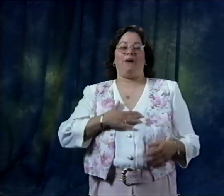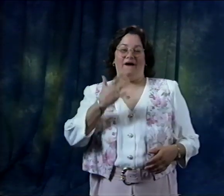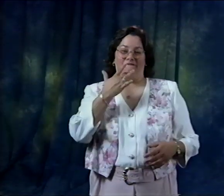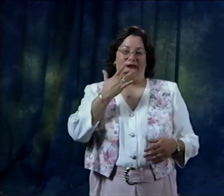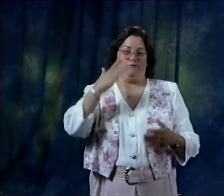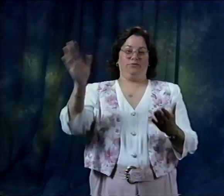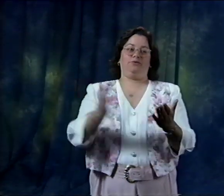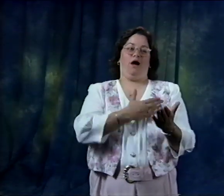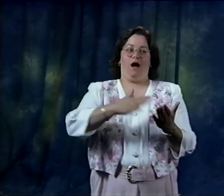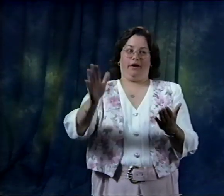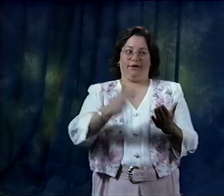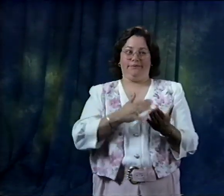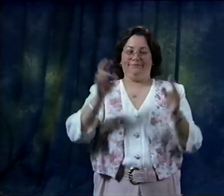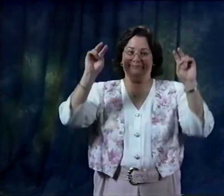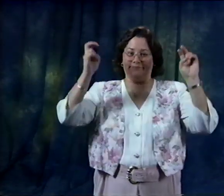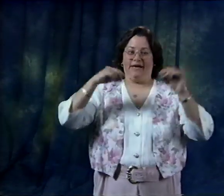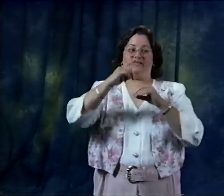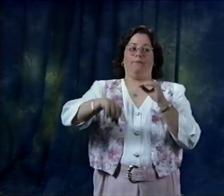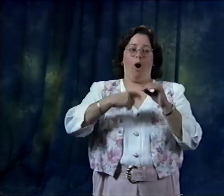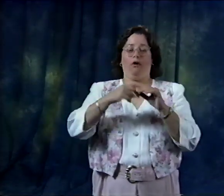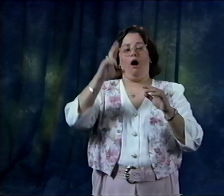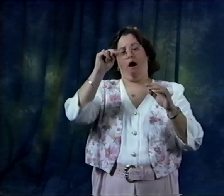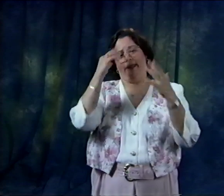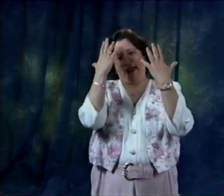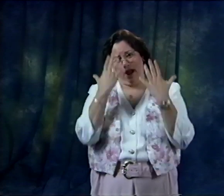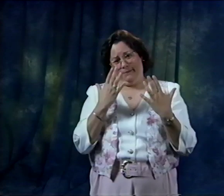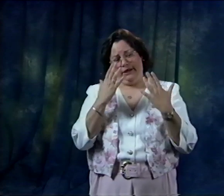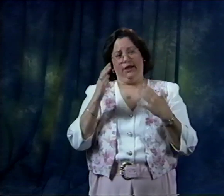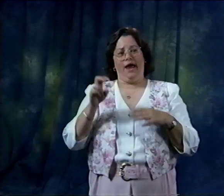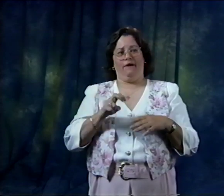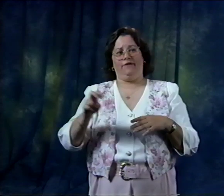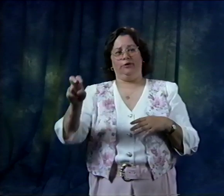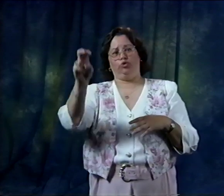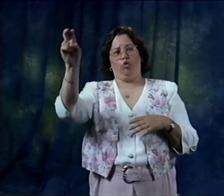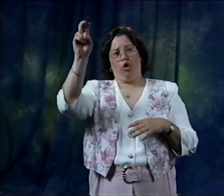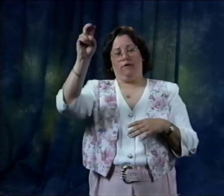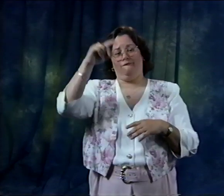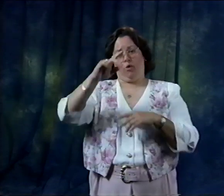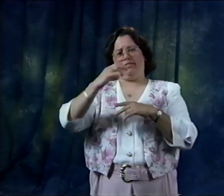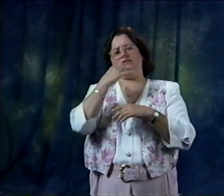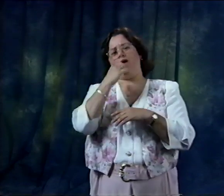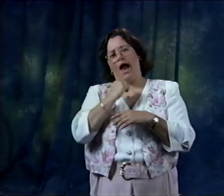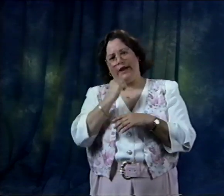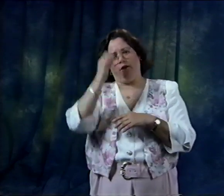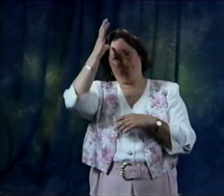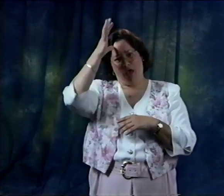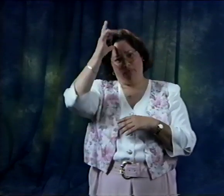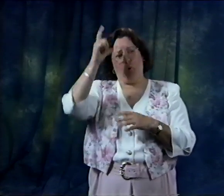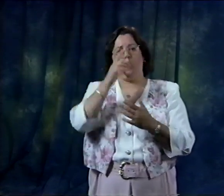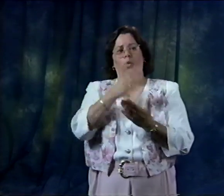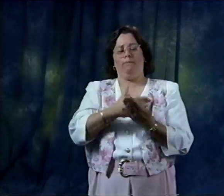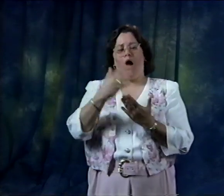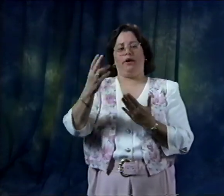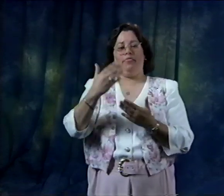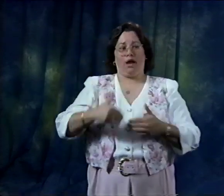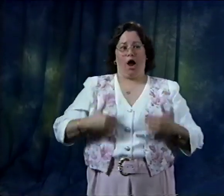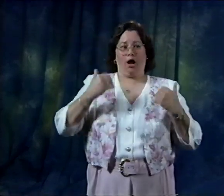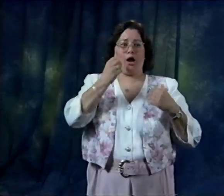This is my favorite song. It's about an unhappy adventure of this kind father who bought the